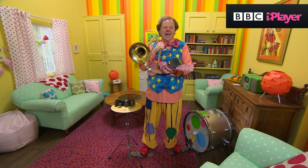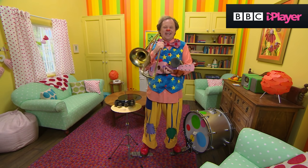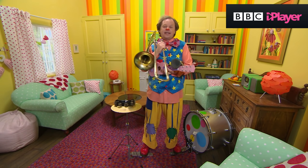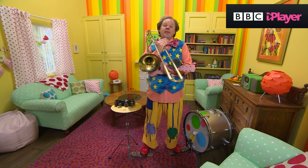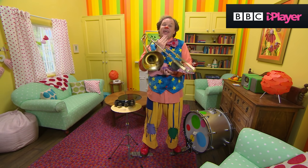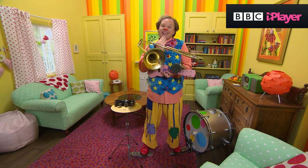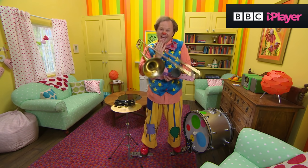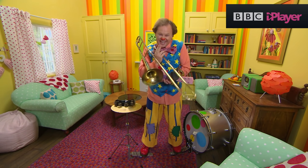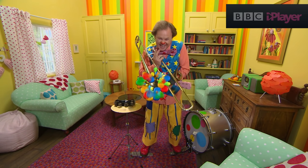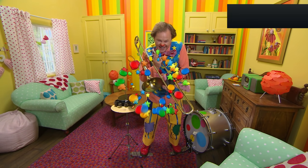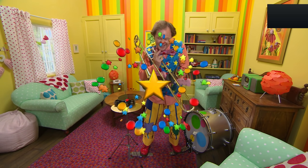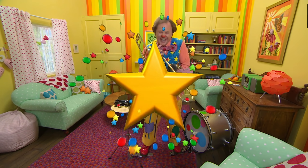Yes, thank you.